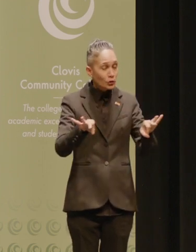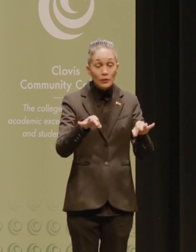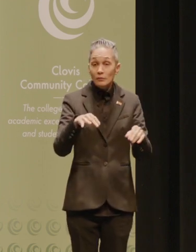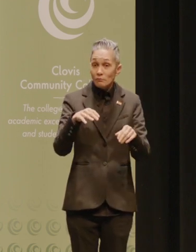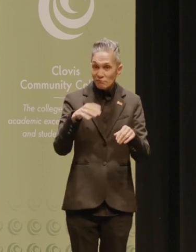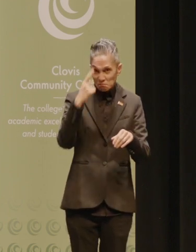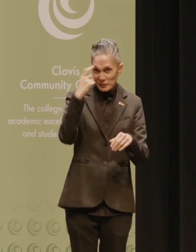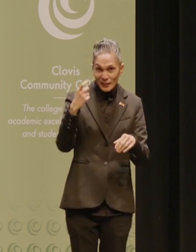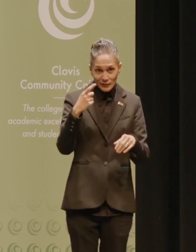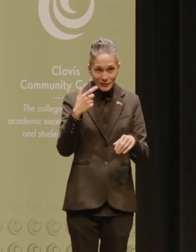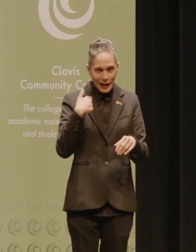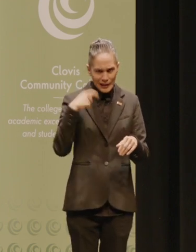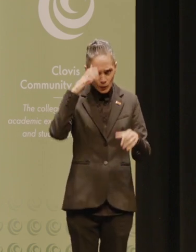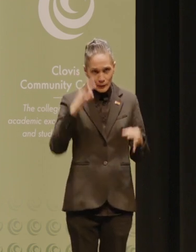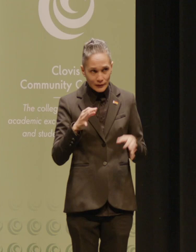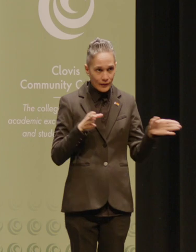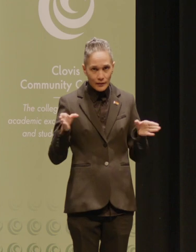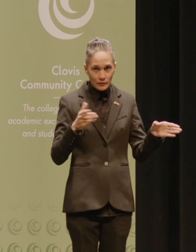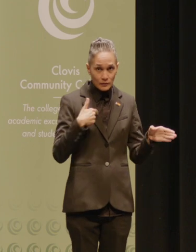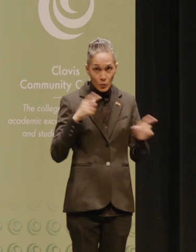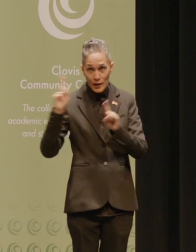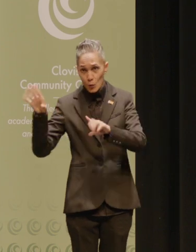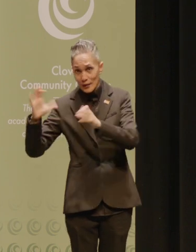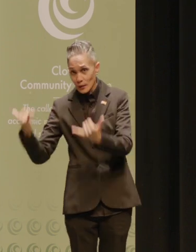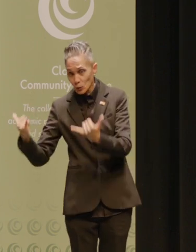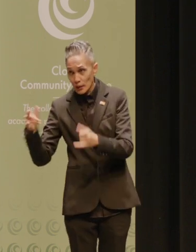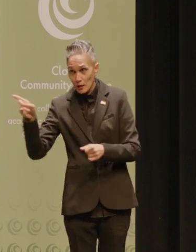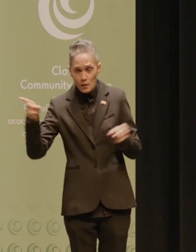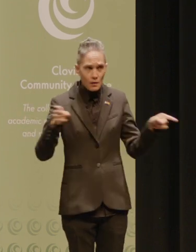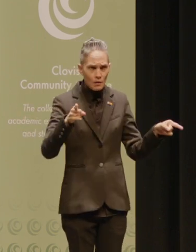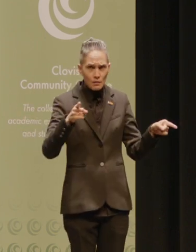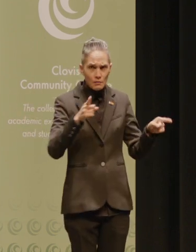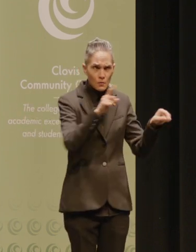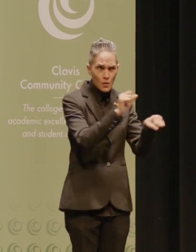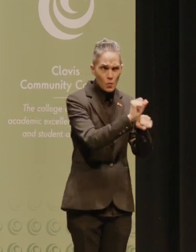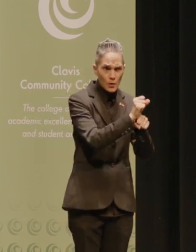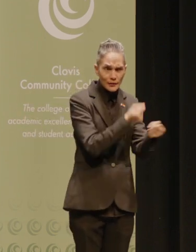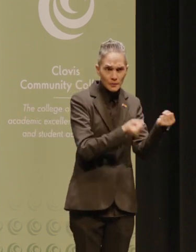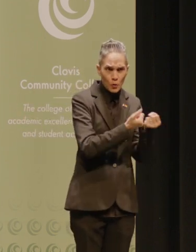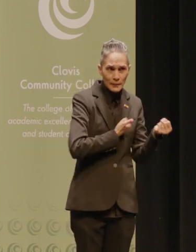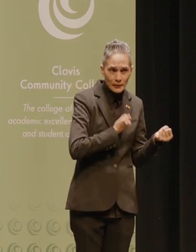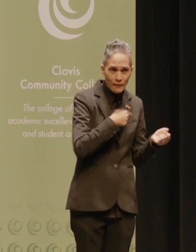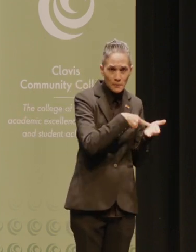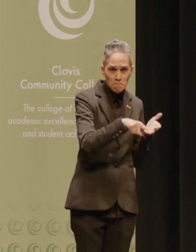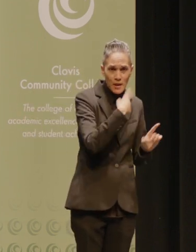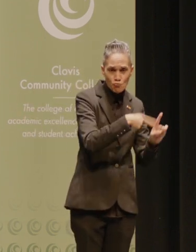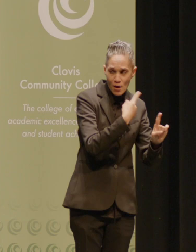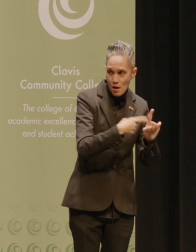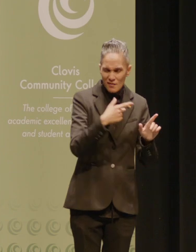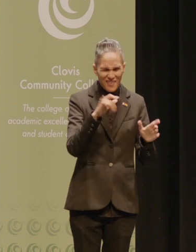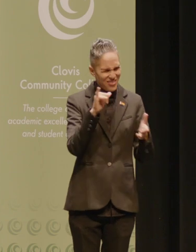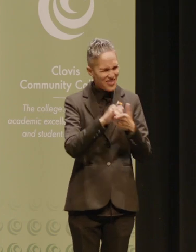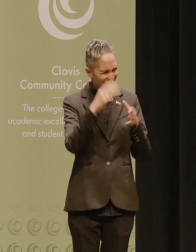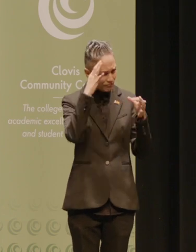was because I had to choose between, do I go to class today, or do I go to work to support myself, to pay my rent? And that was